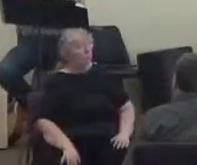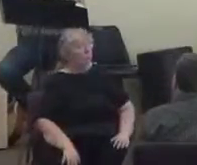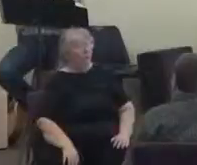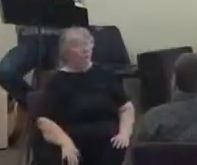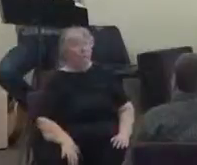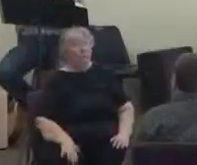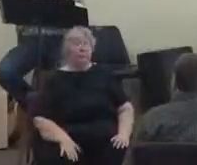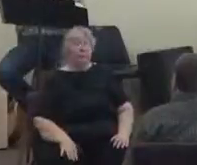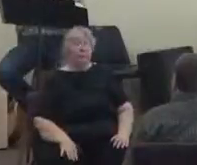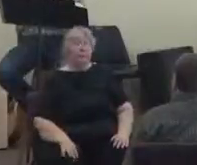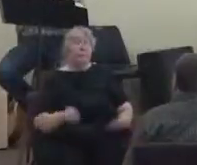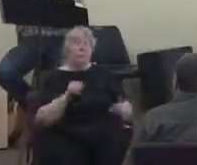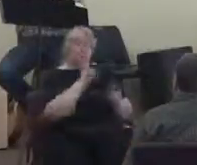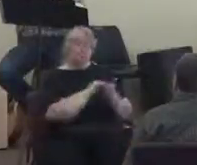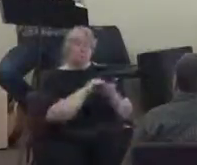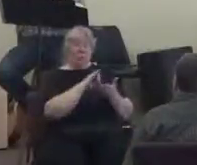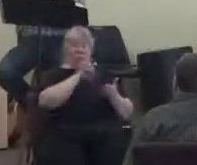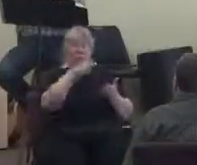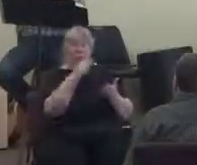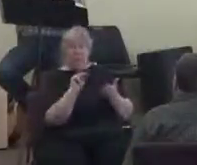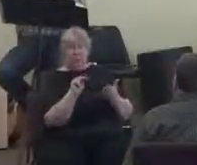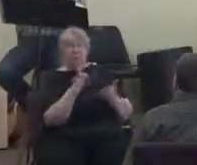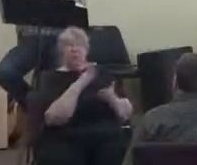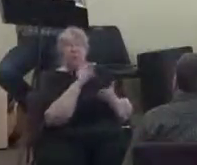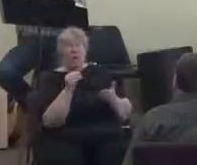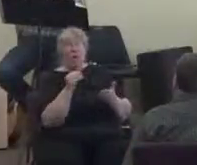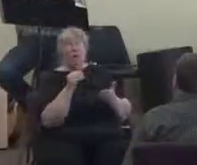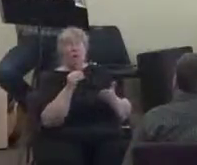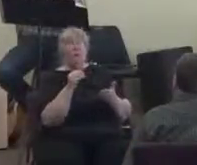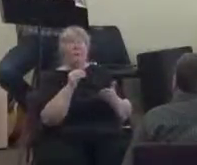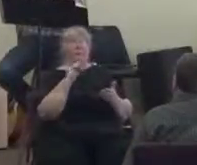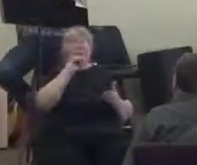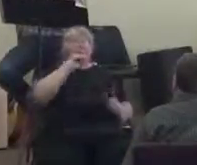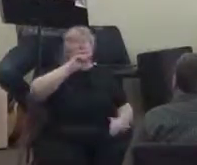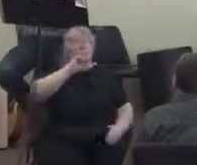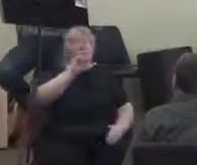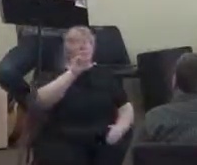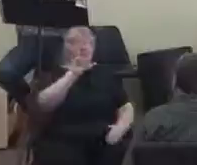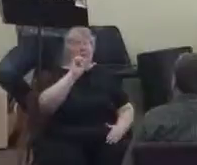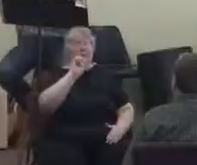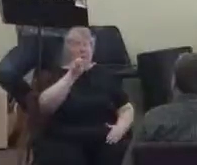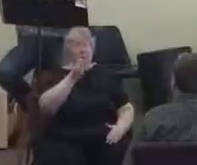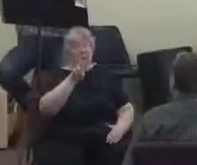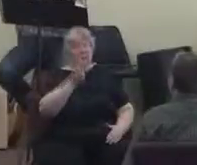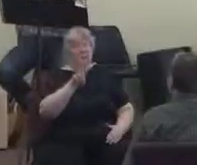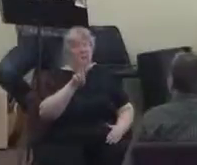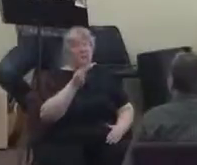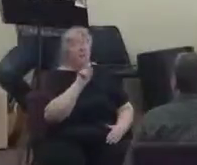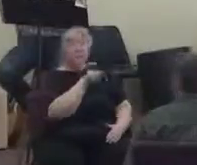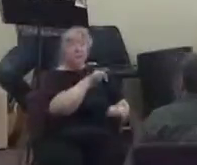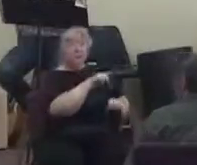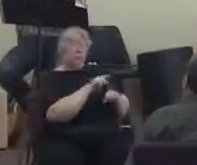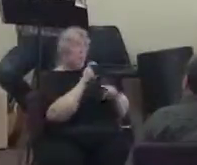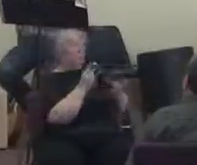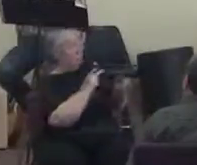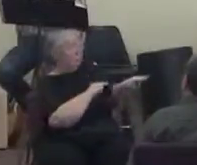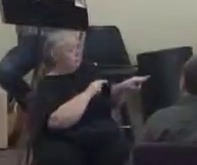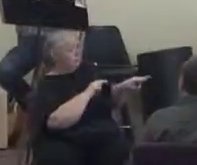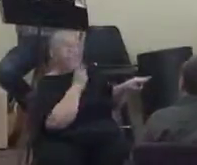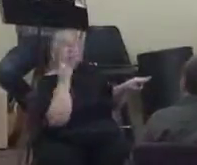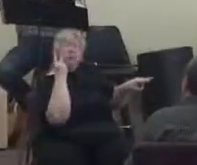then he writes Revelation. Peter turned and saw the disciple whom Jesus loved was following